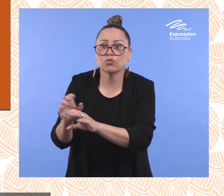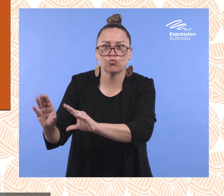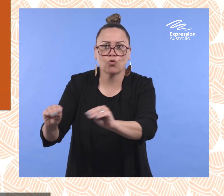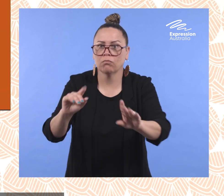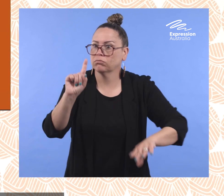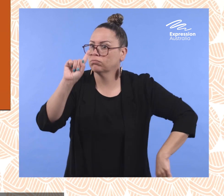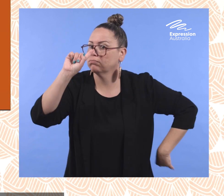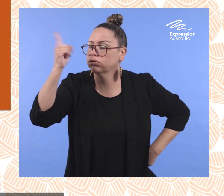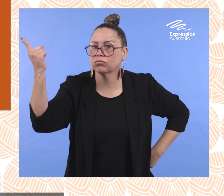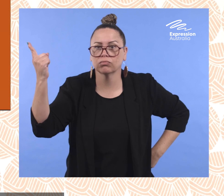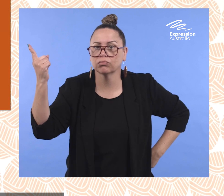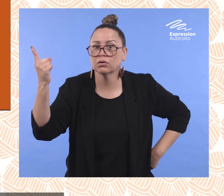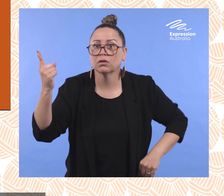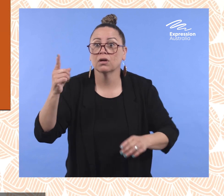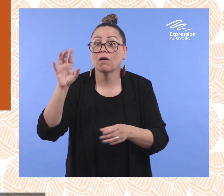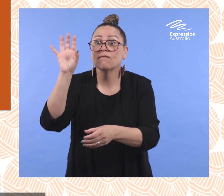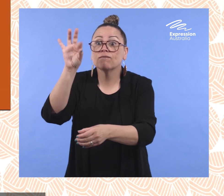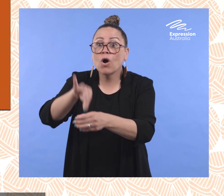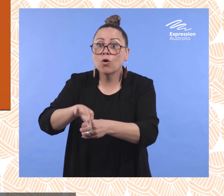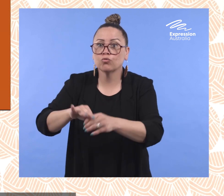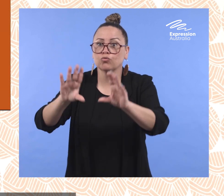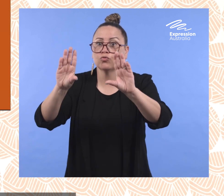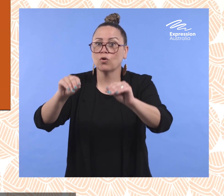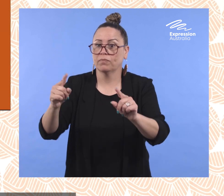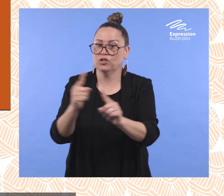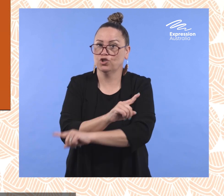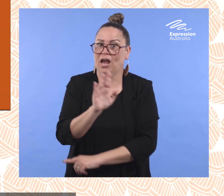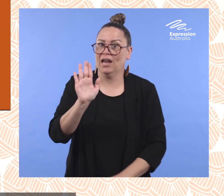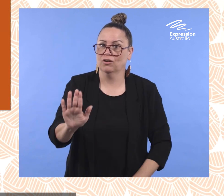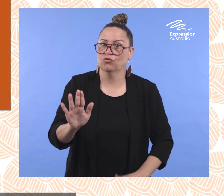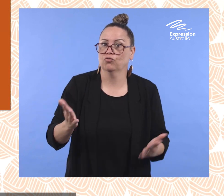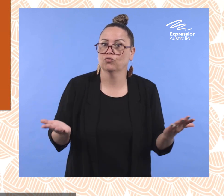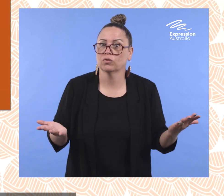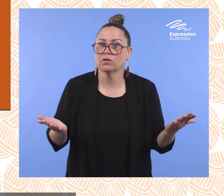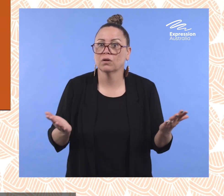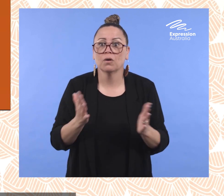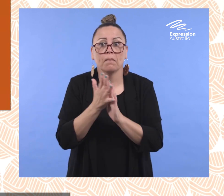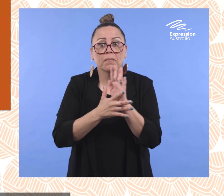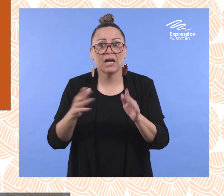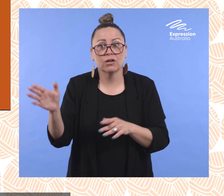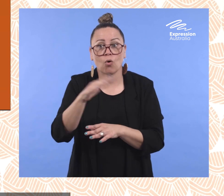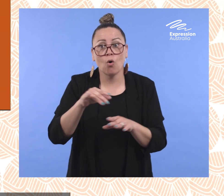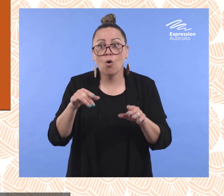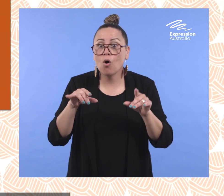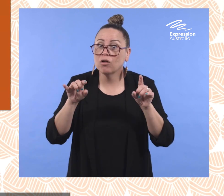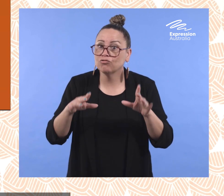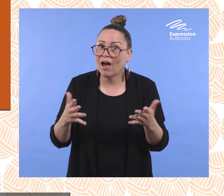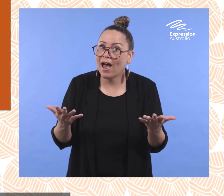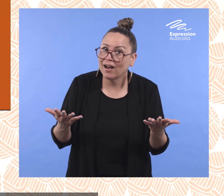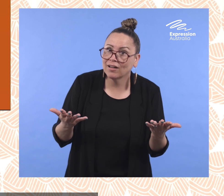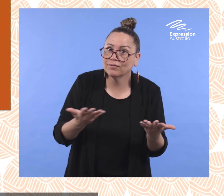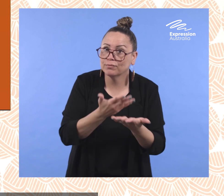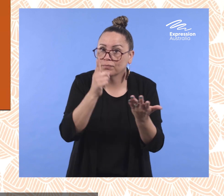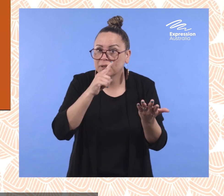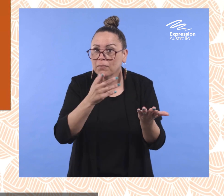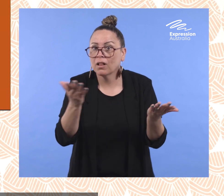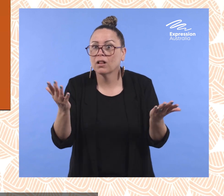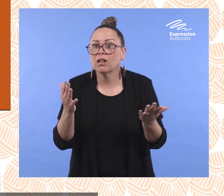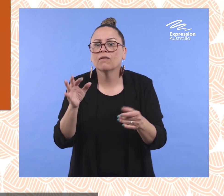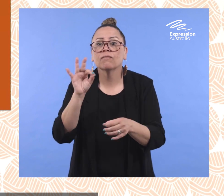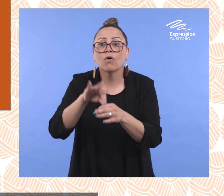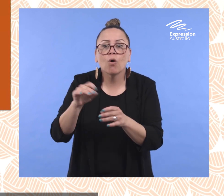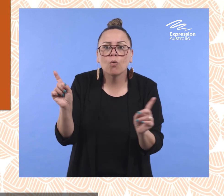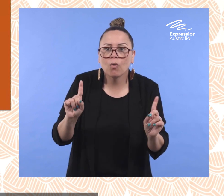by the government. This can only be changed by a referendum. That's a vote of all Australians. So, what are we being asked to vote on in the